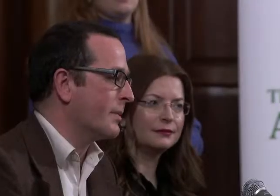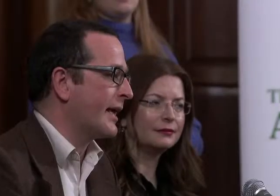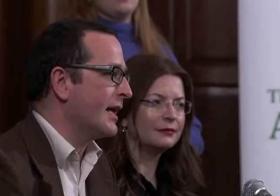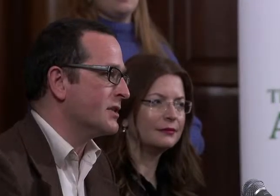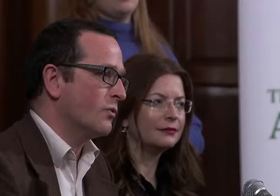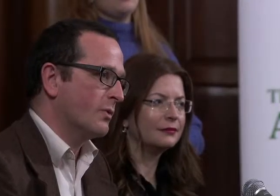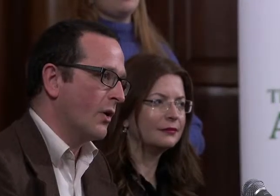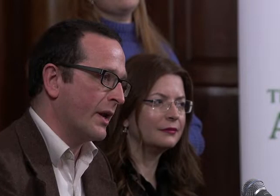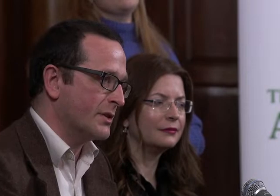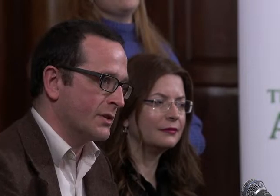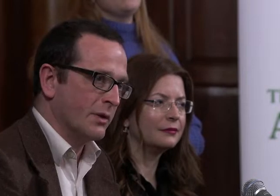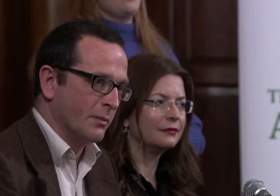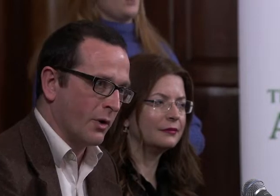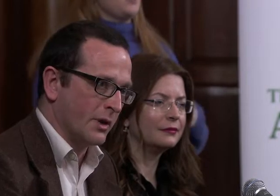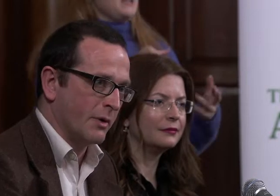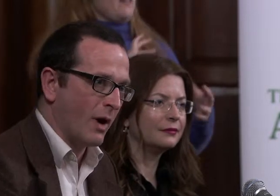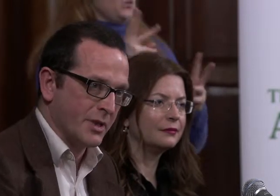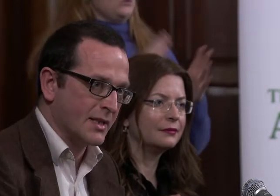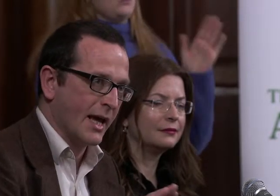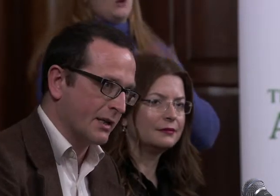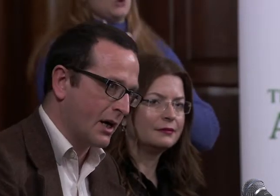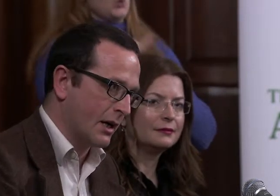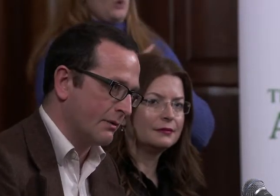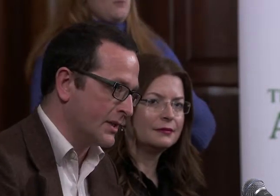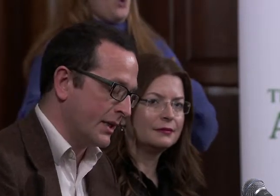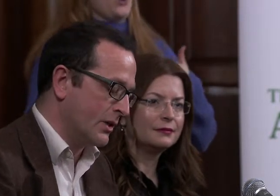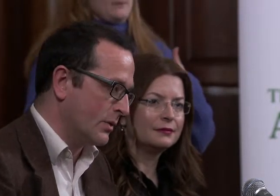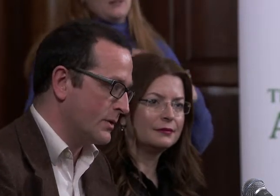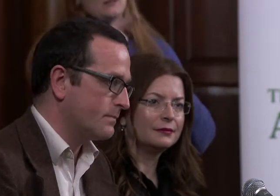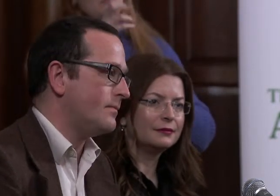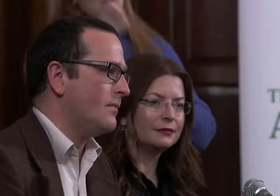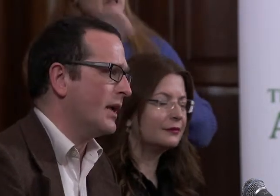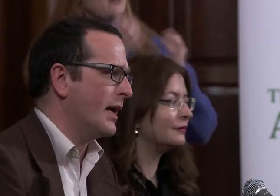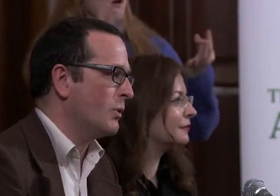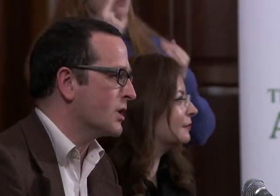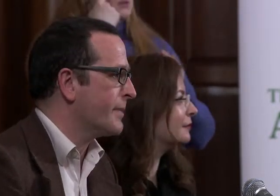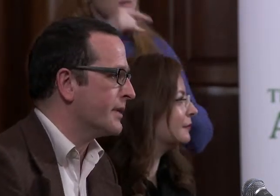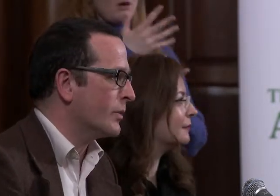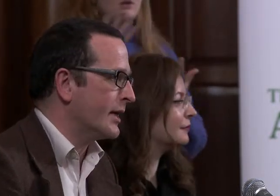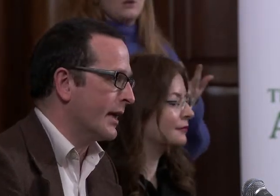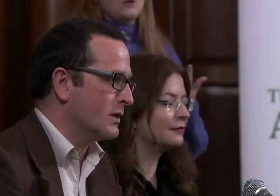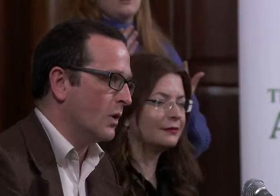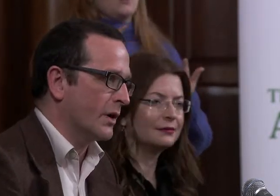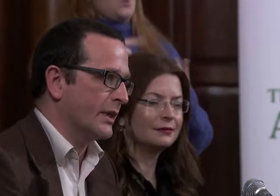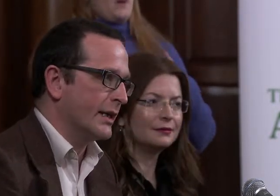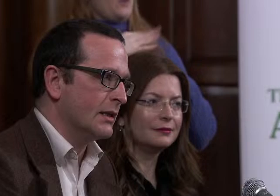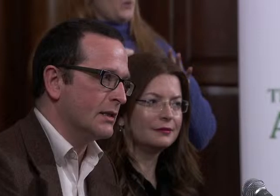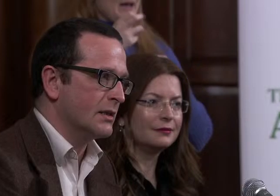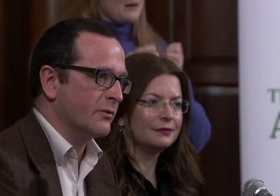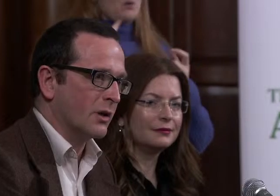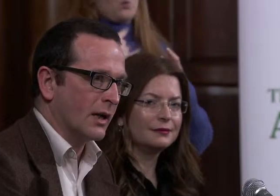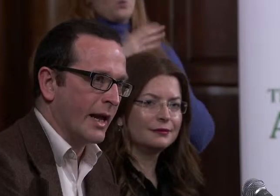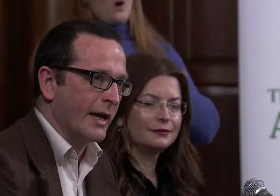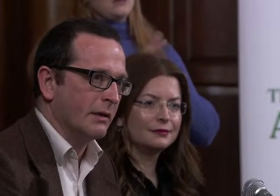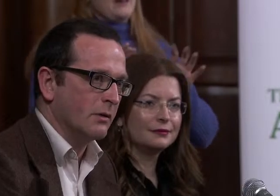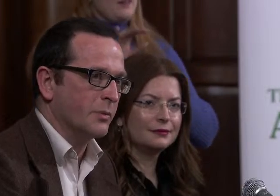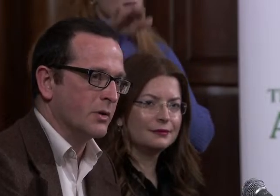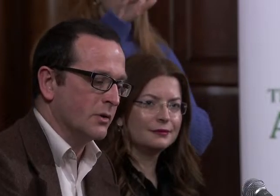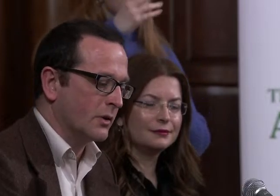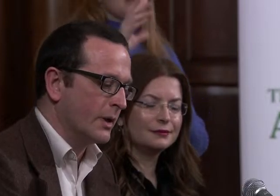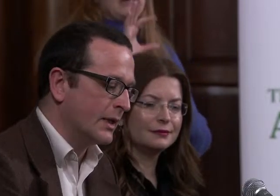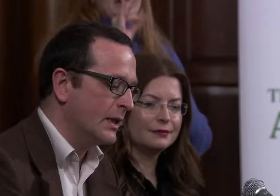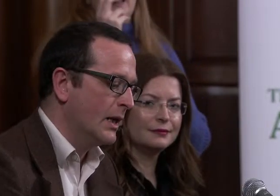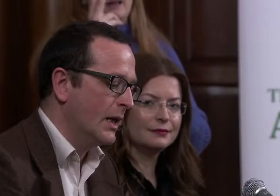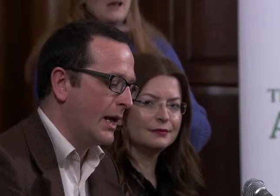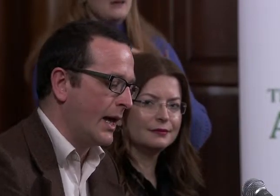it would have been a case of going out to school in the morning. There'd be rabbits at the end of the garden, you'd see those. We would have spent our weekends walking in the hills in the Frocken Glen and up